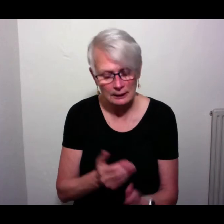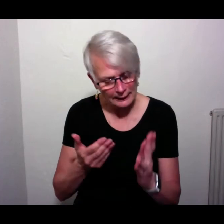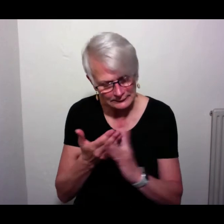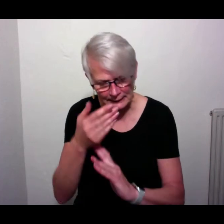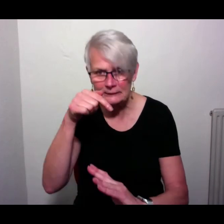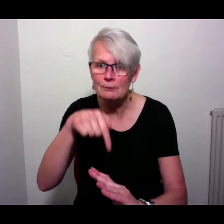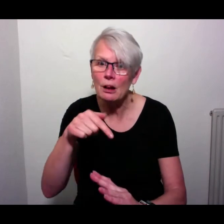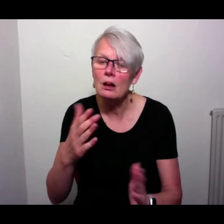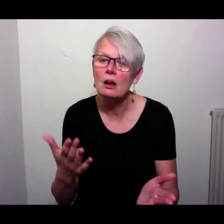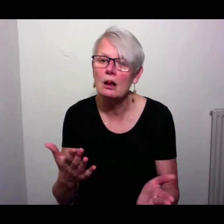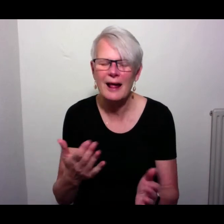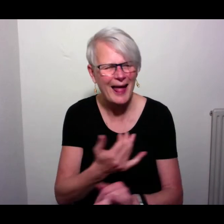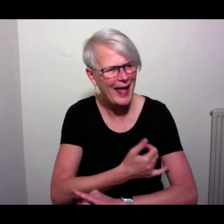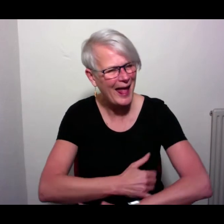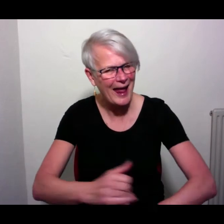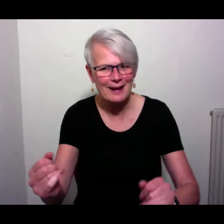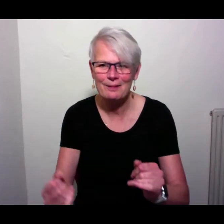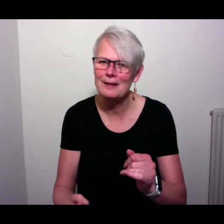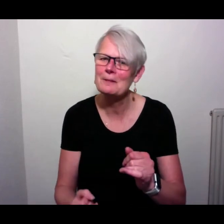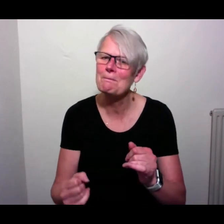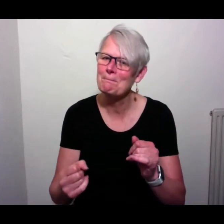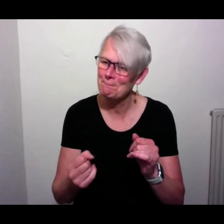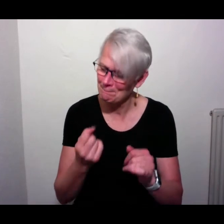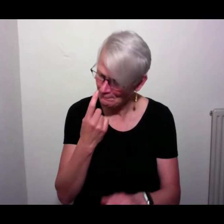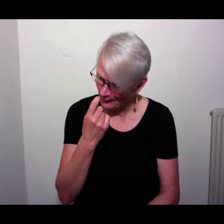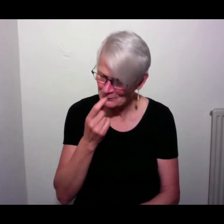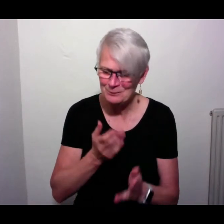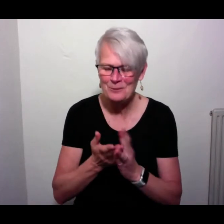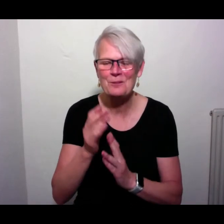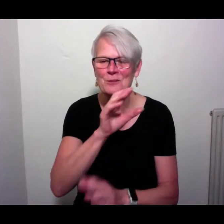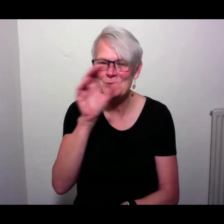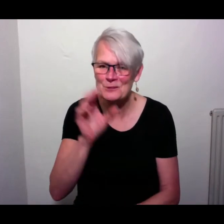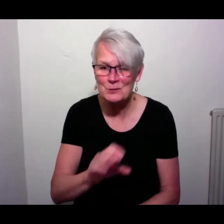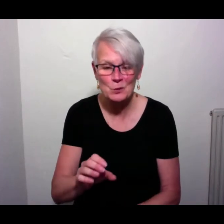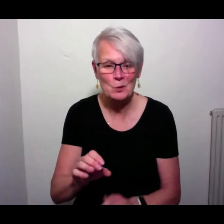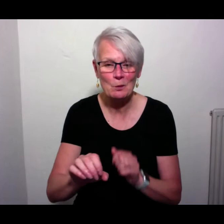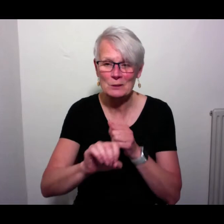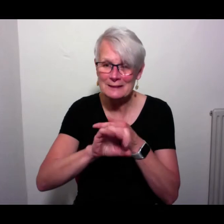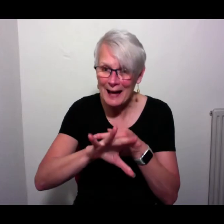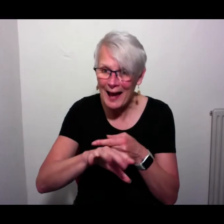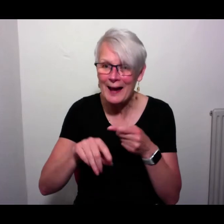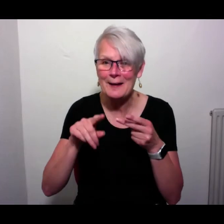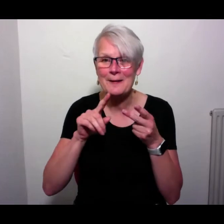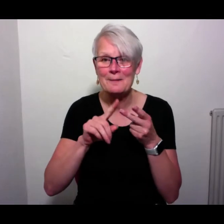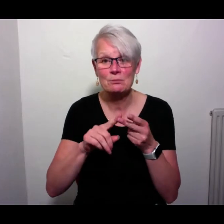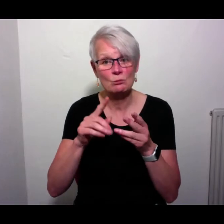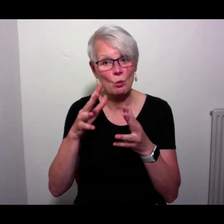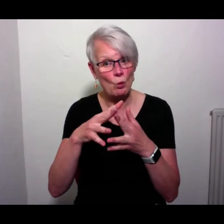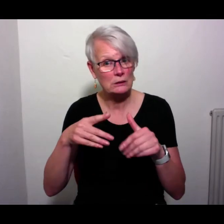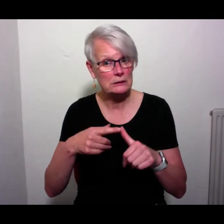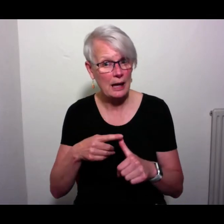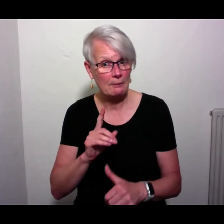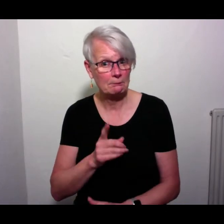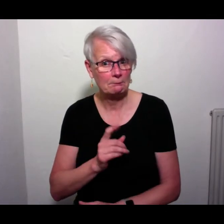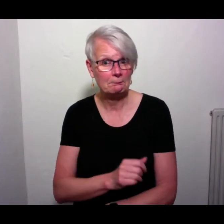As long as it's accessible, everything's possible with Zoom or Skype or WhatsApp.